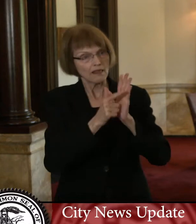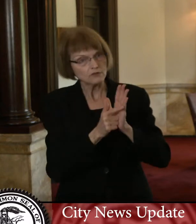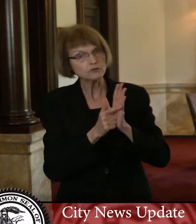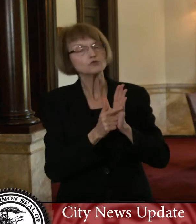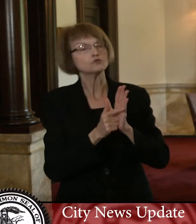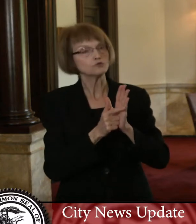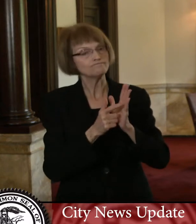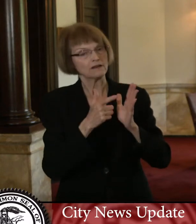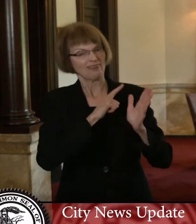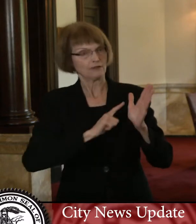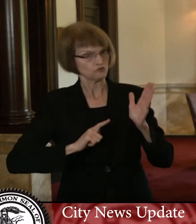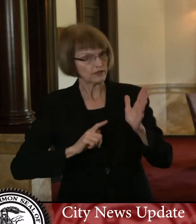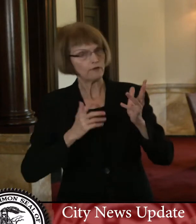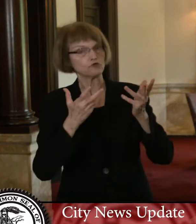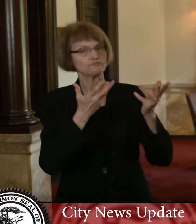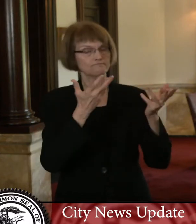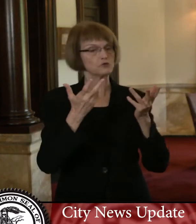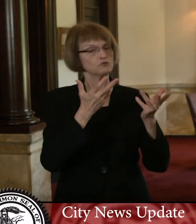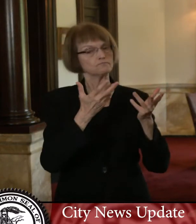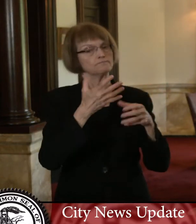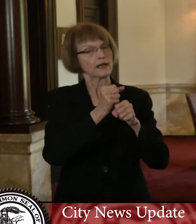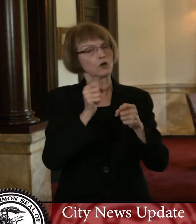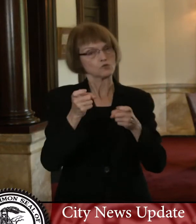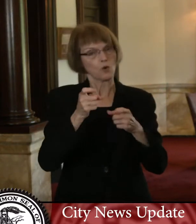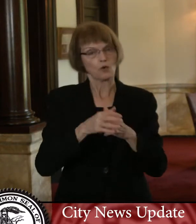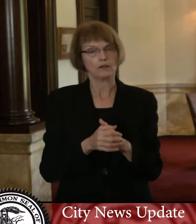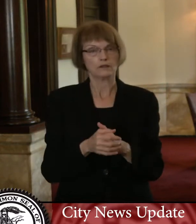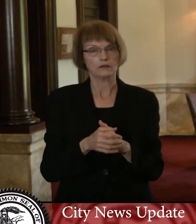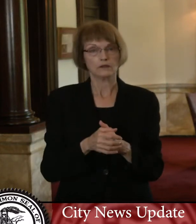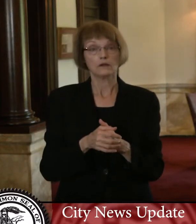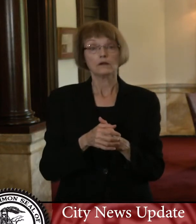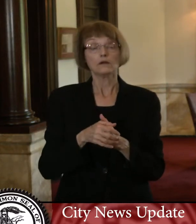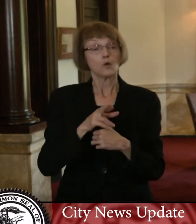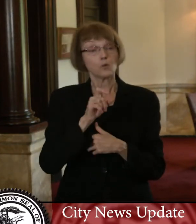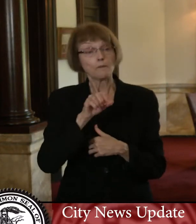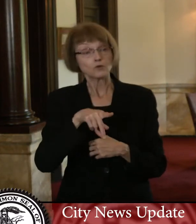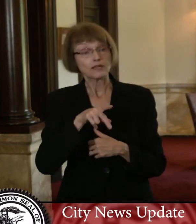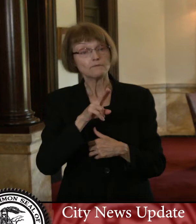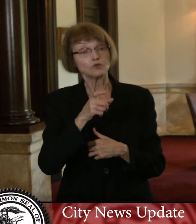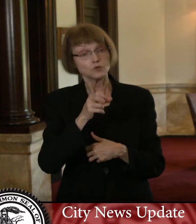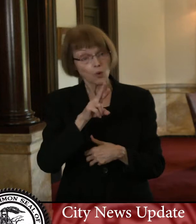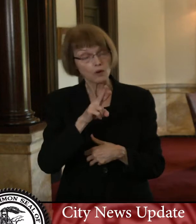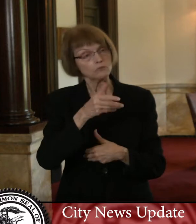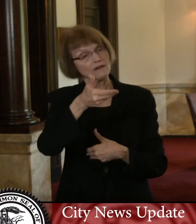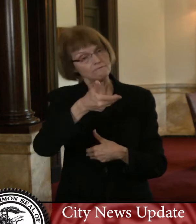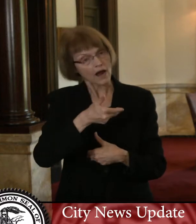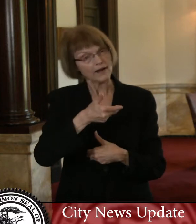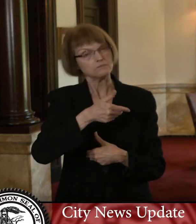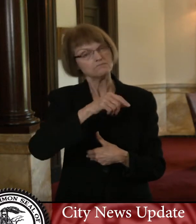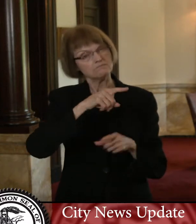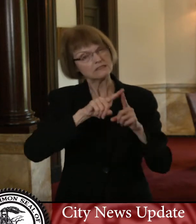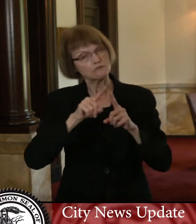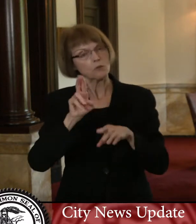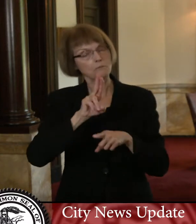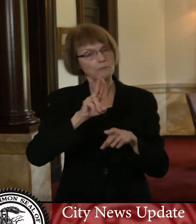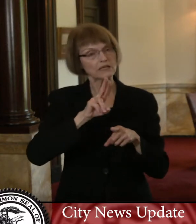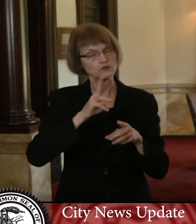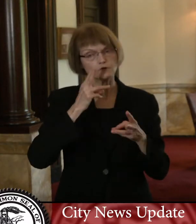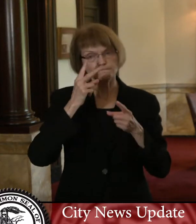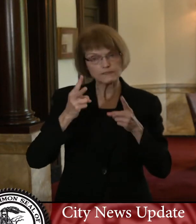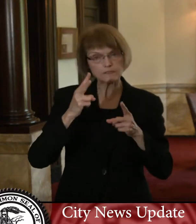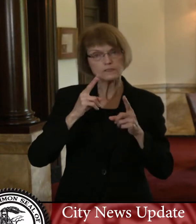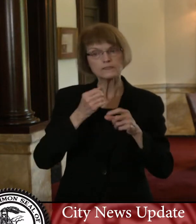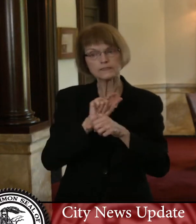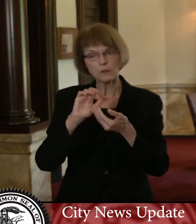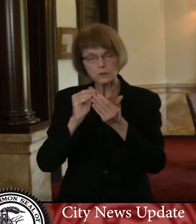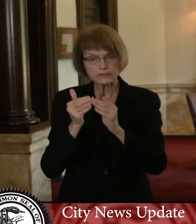constituents. We extend invitations to Representative Schroer and his colleagues to visit our respective cities and see the direct